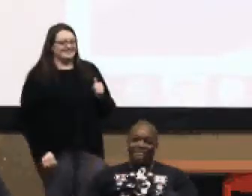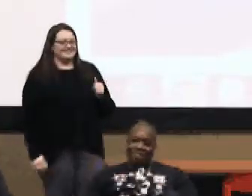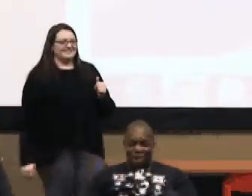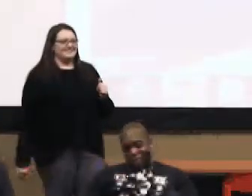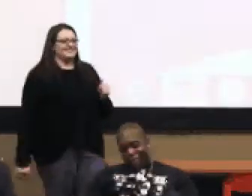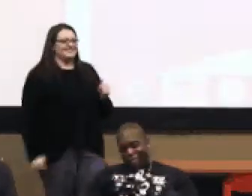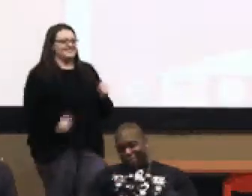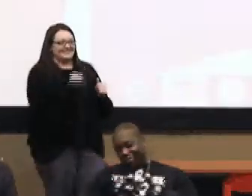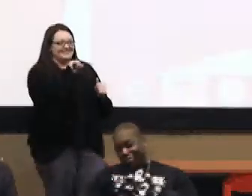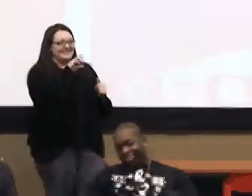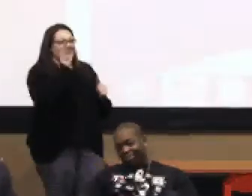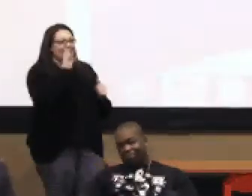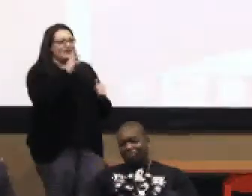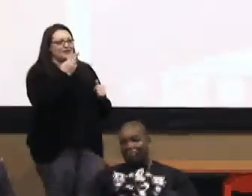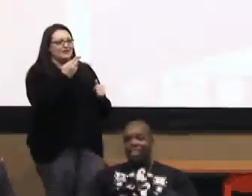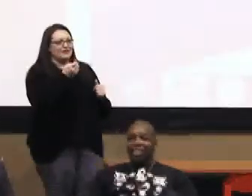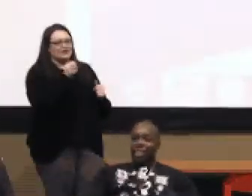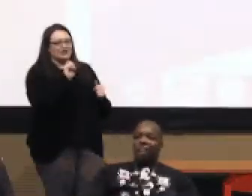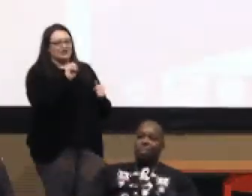Hello, girl.